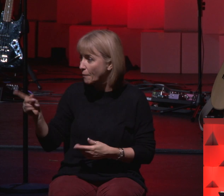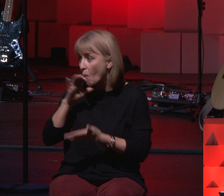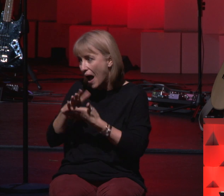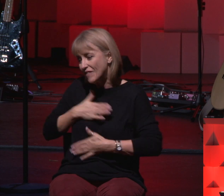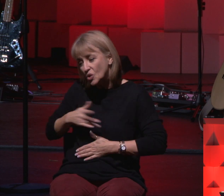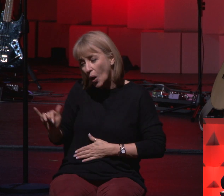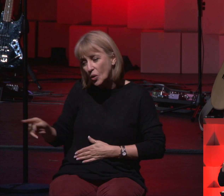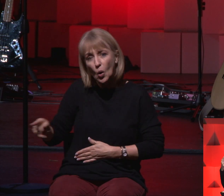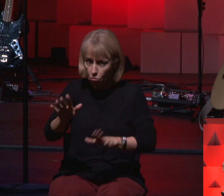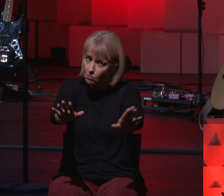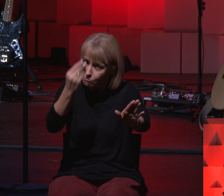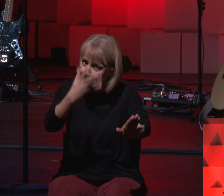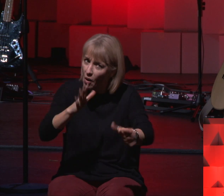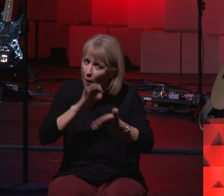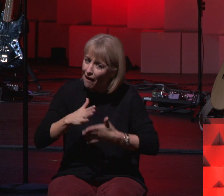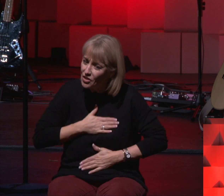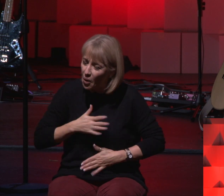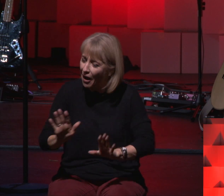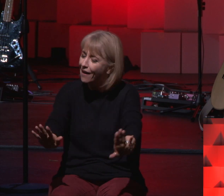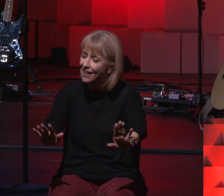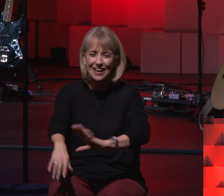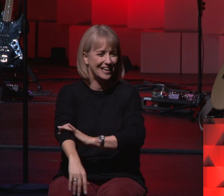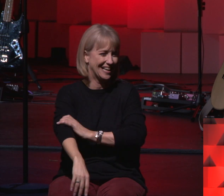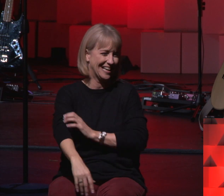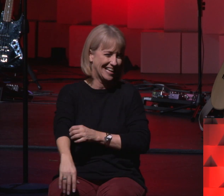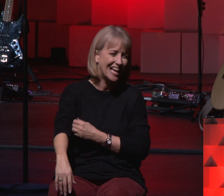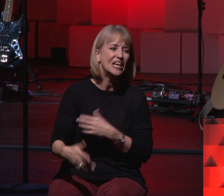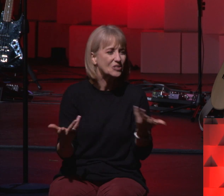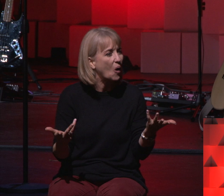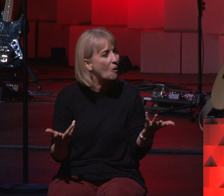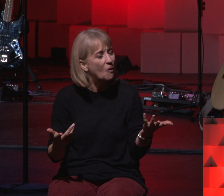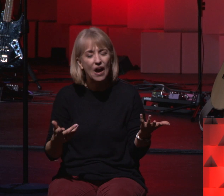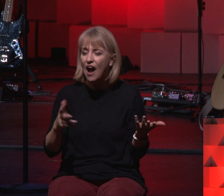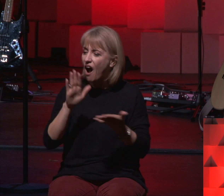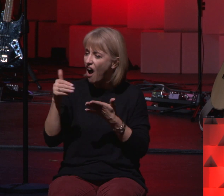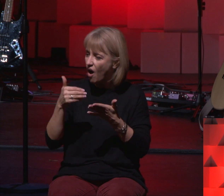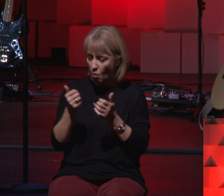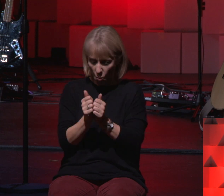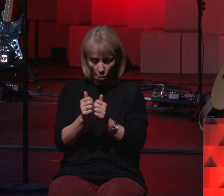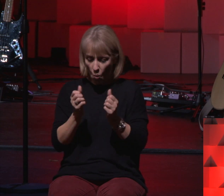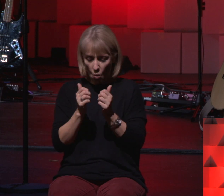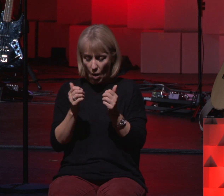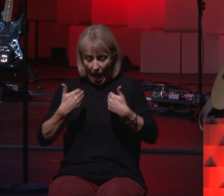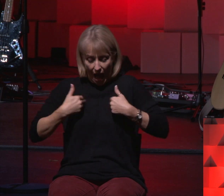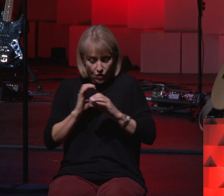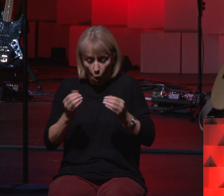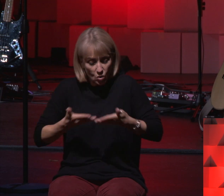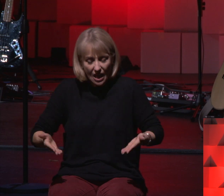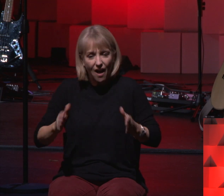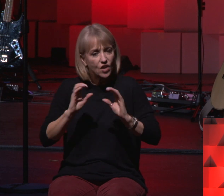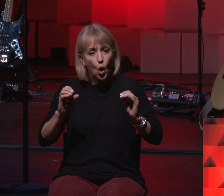way. It was just one of those neat things. When you get away, you sit back, and without all the stuff, without all the